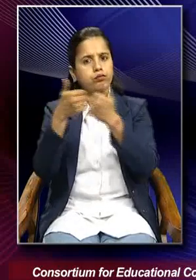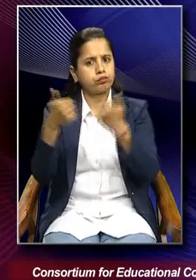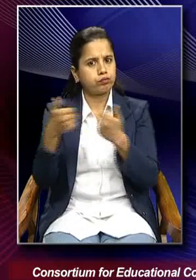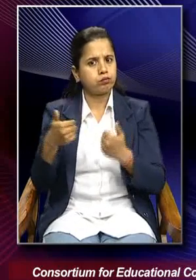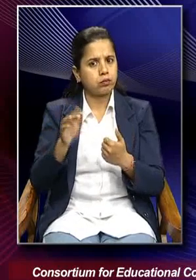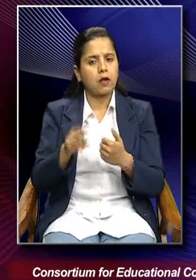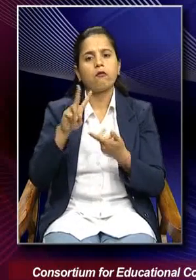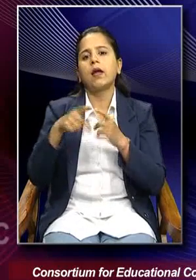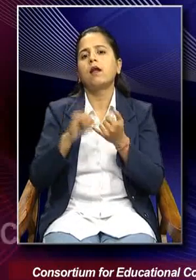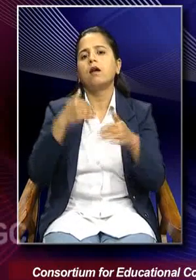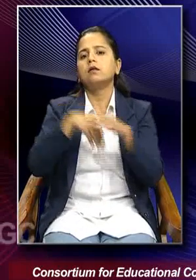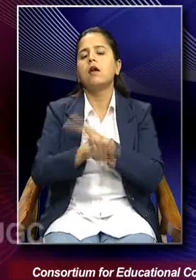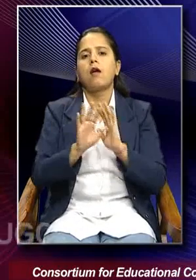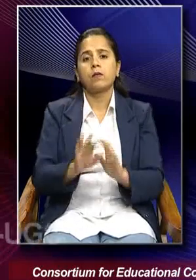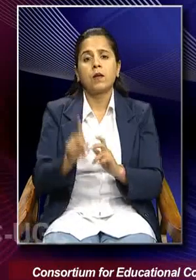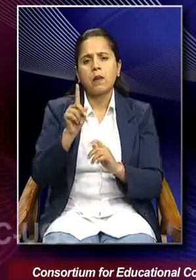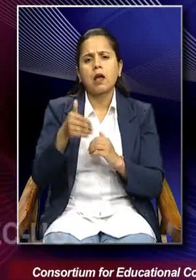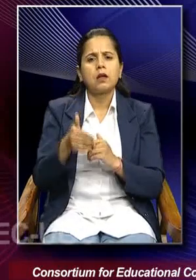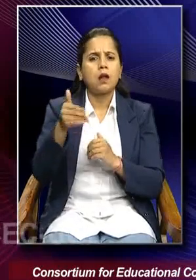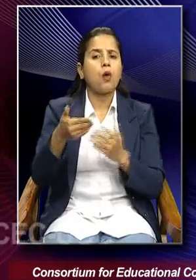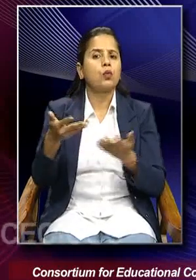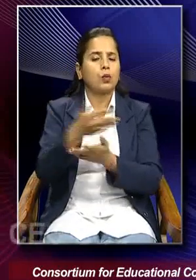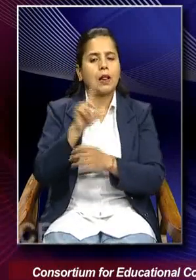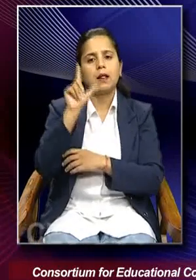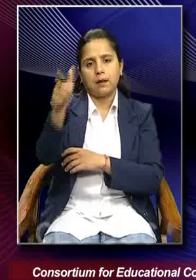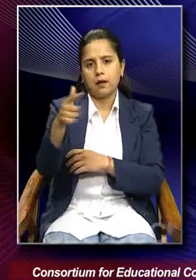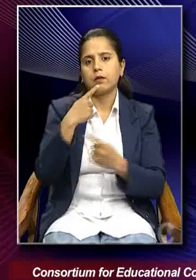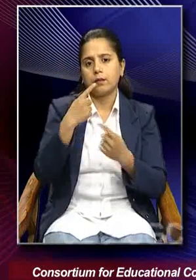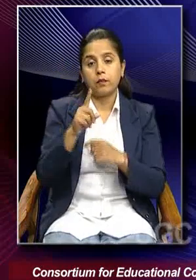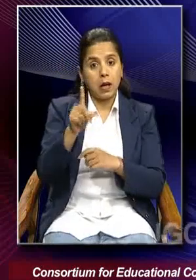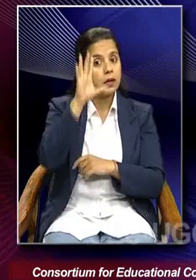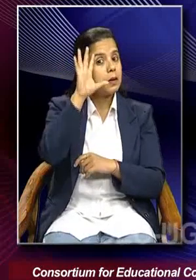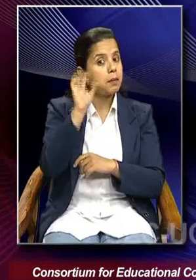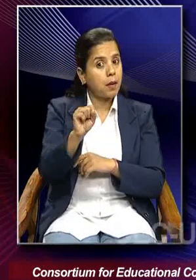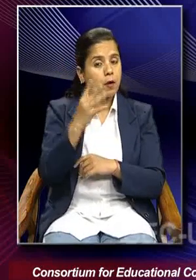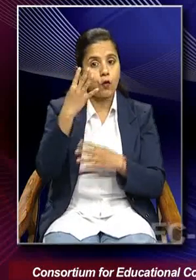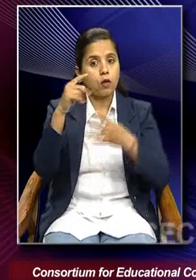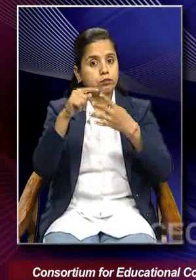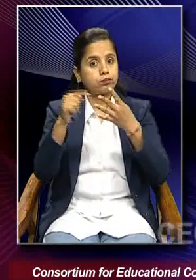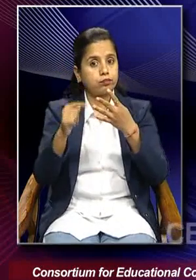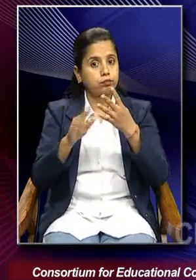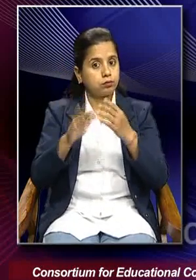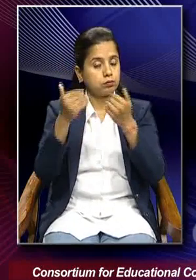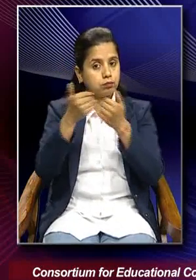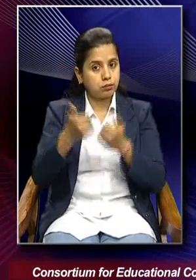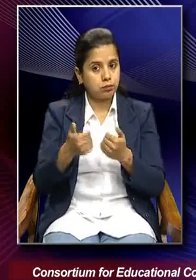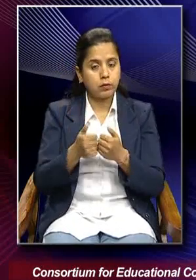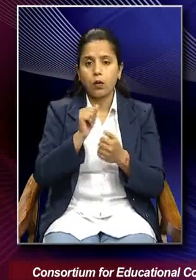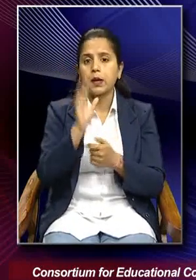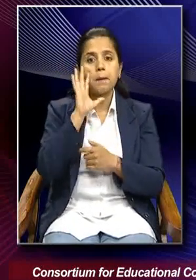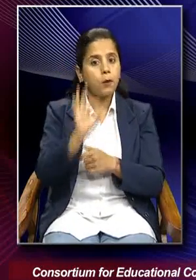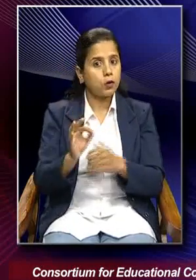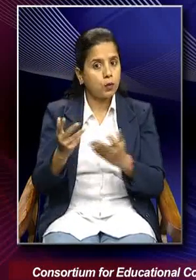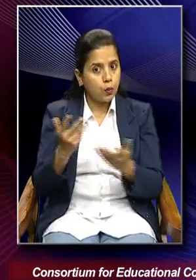within Vedas. But that we are going to discuss later. But do remember these 4 divisions. What are their